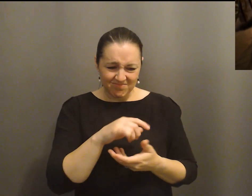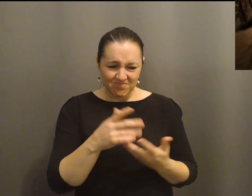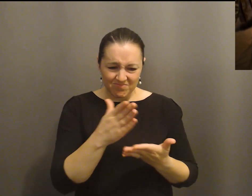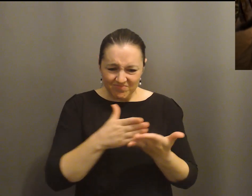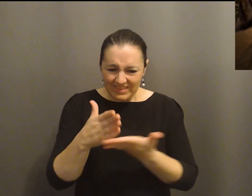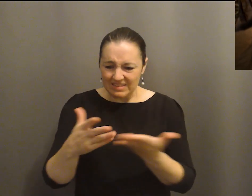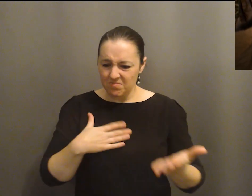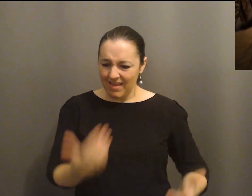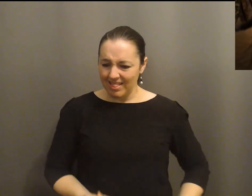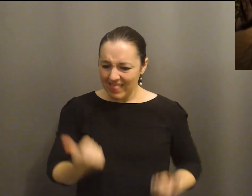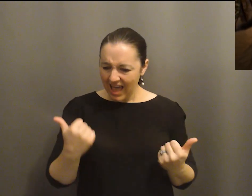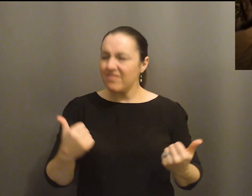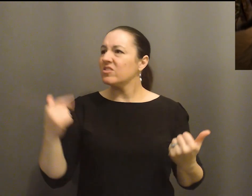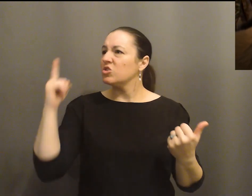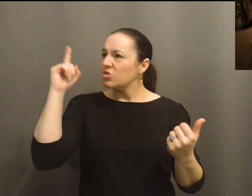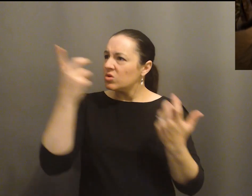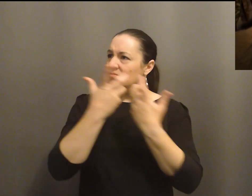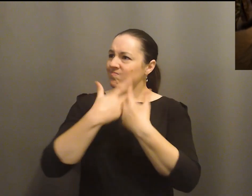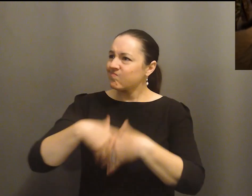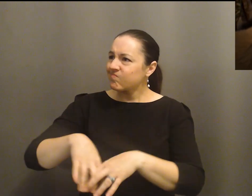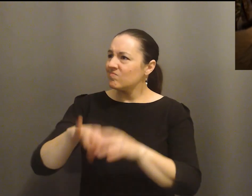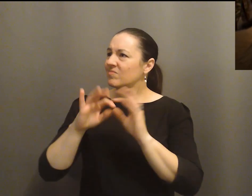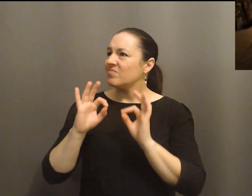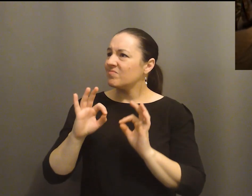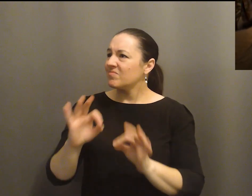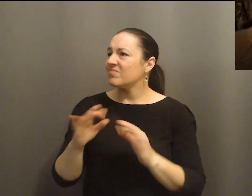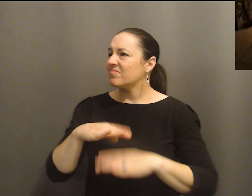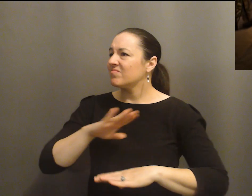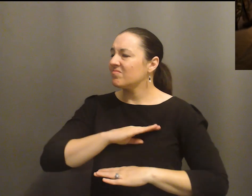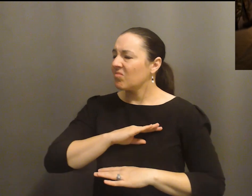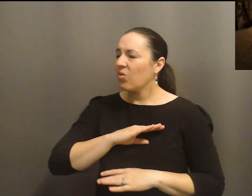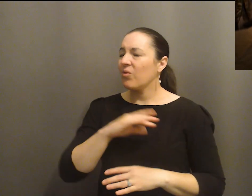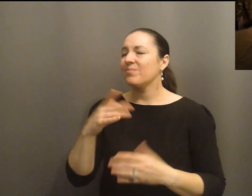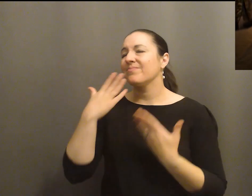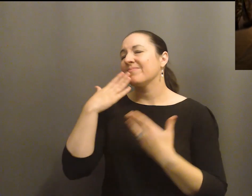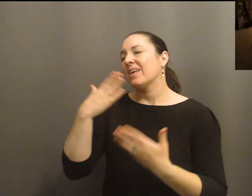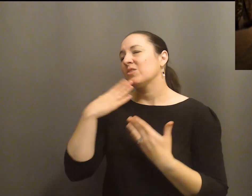making me whole again I receive this now Remembering your great strength